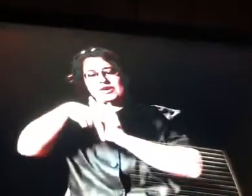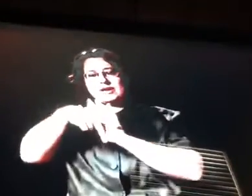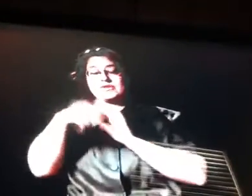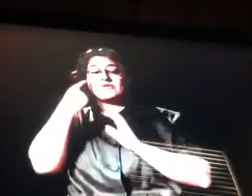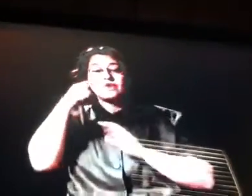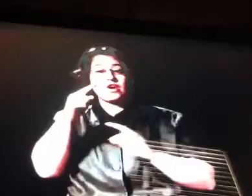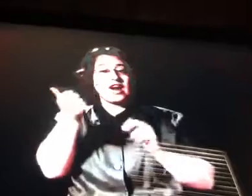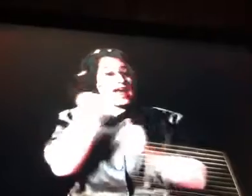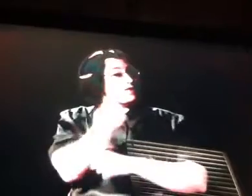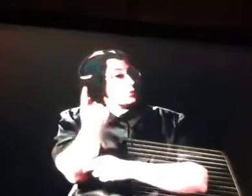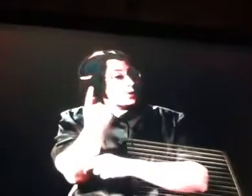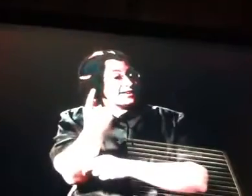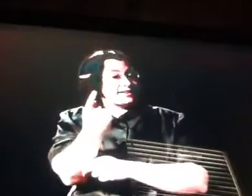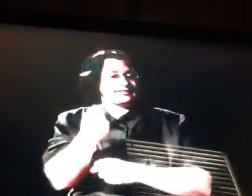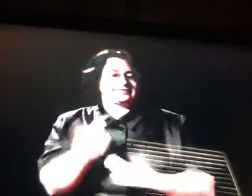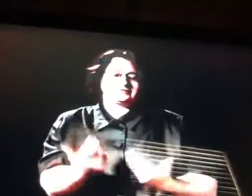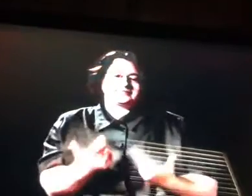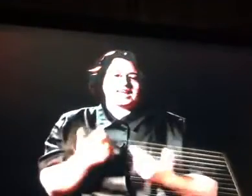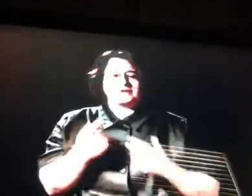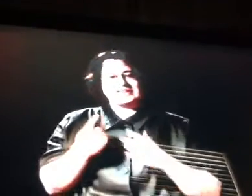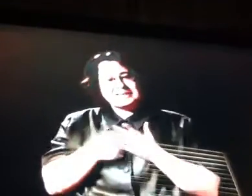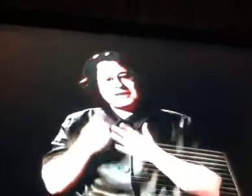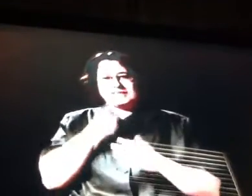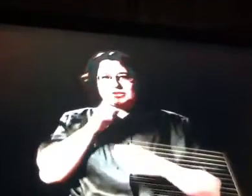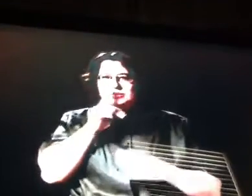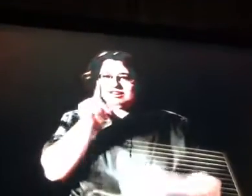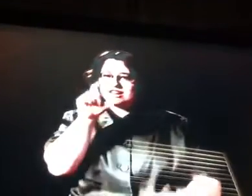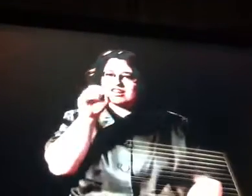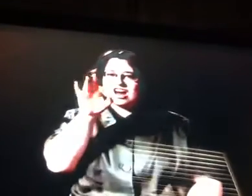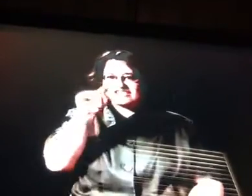has software and programs that everyone can use.